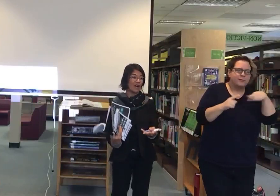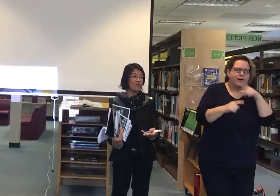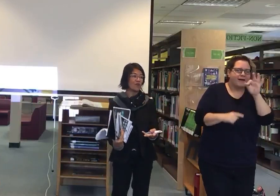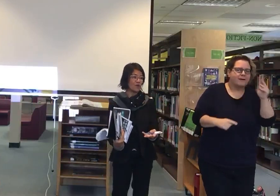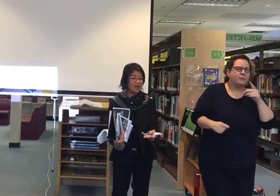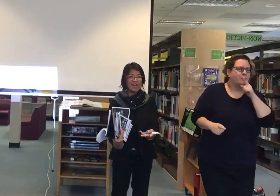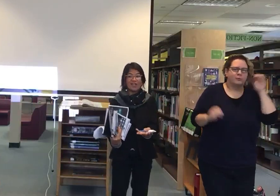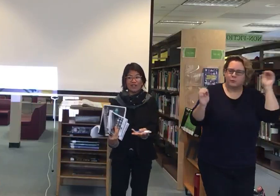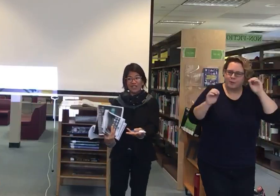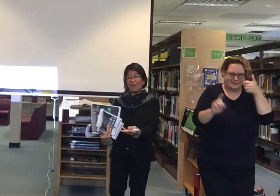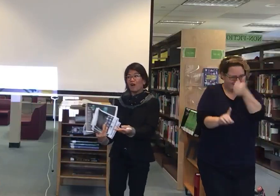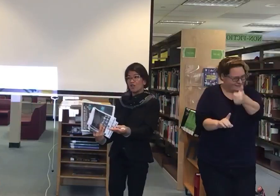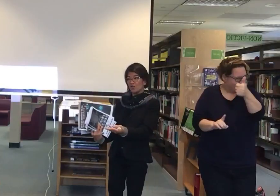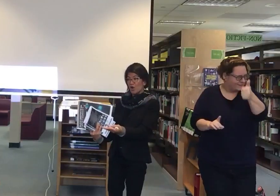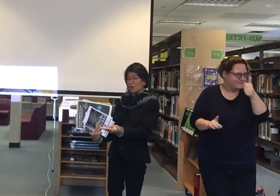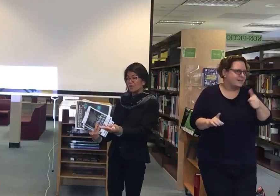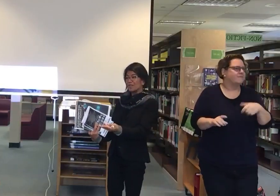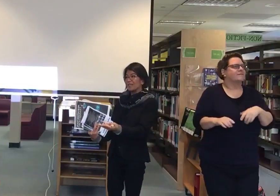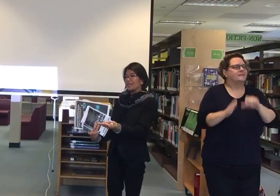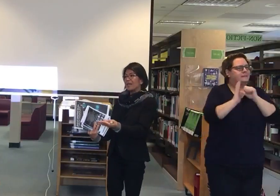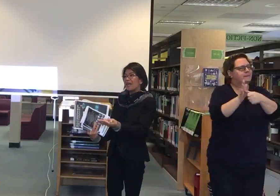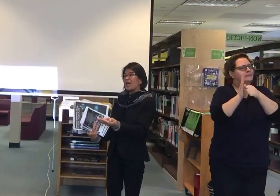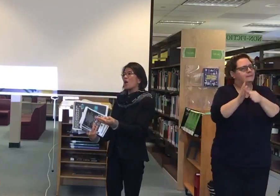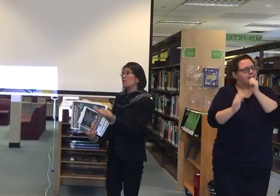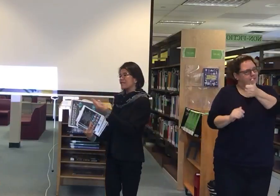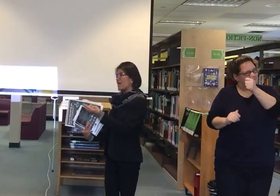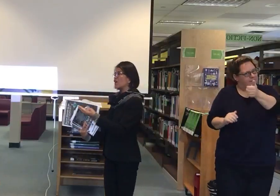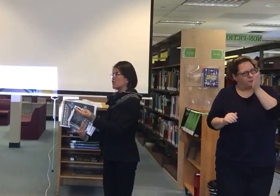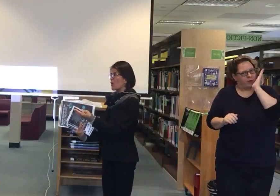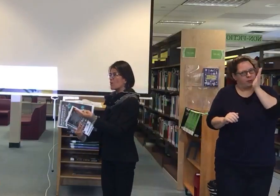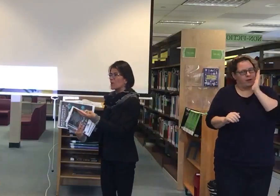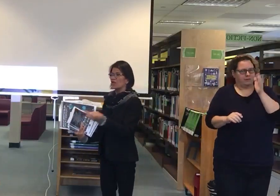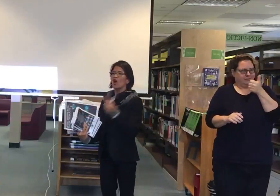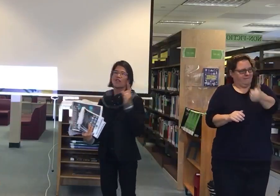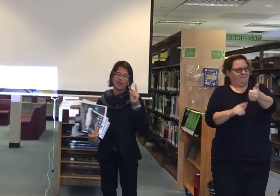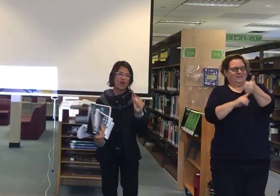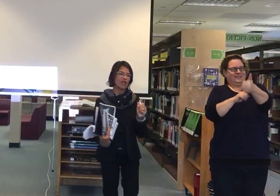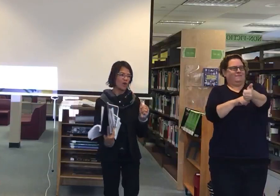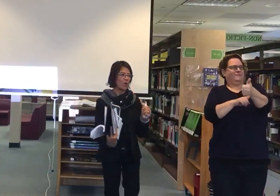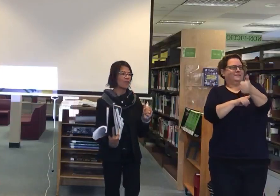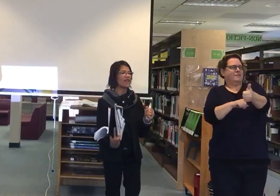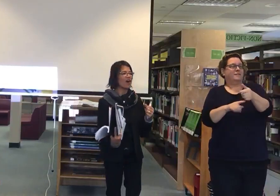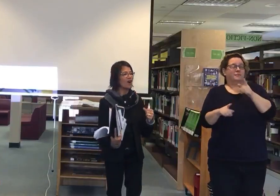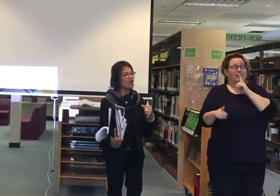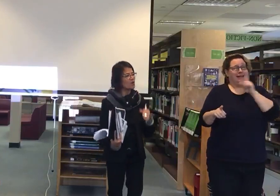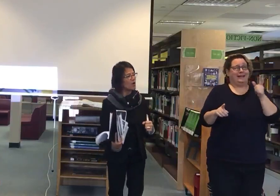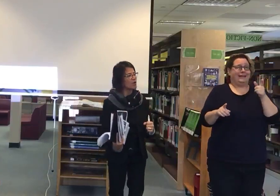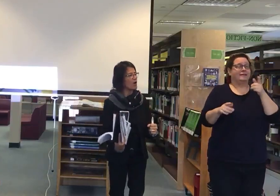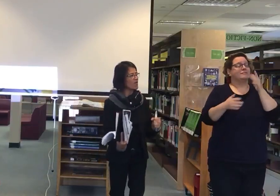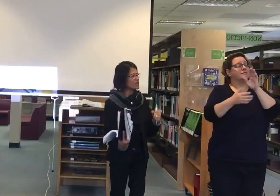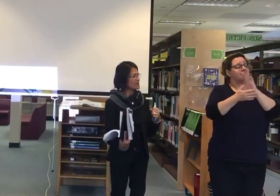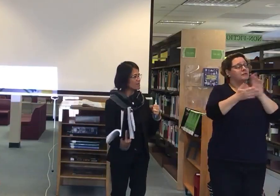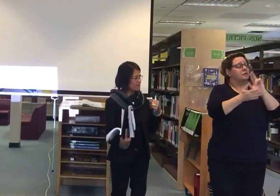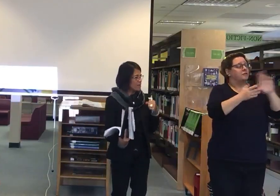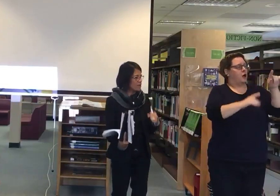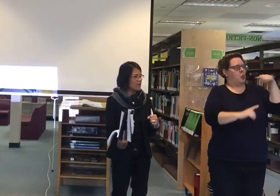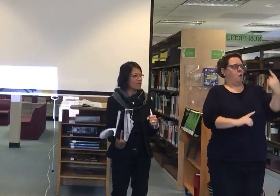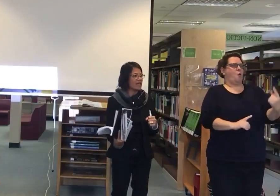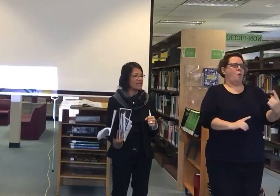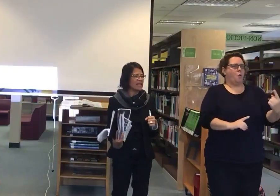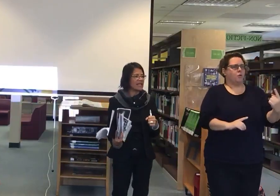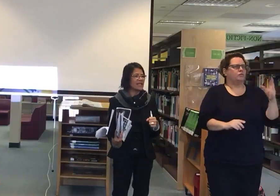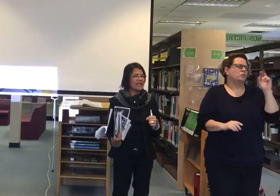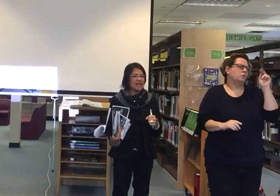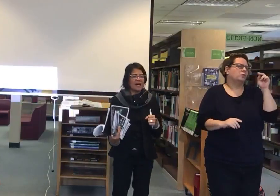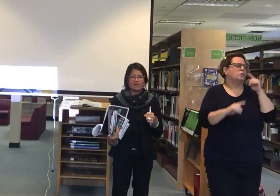going to be all laid out for you. You're going to be on your own. And we say on your own, but they're not alone, but they are on their own. We want them to, you know,